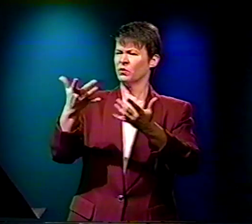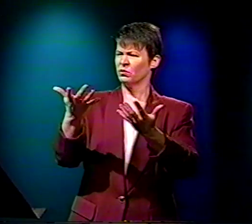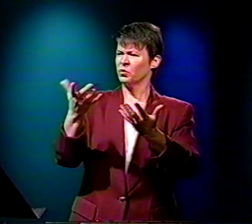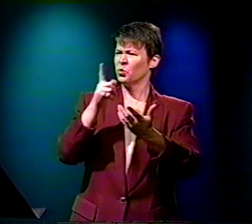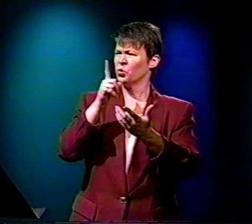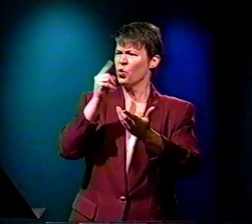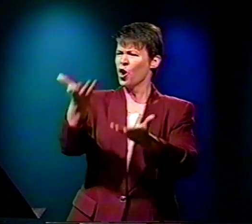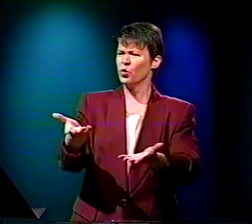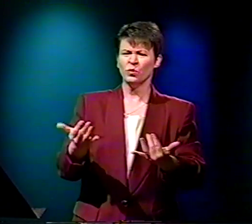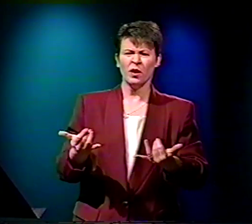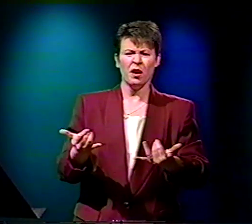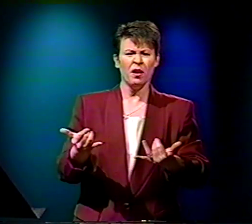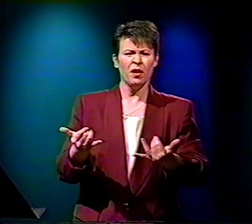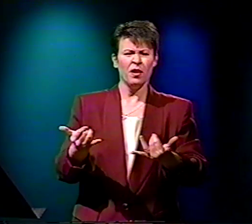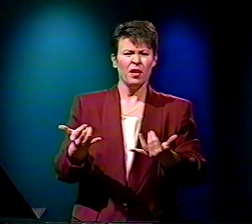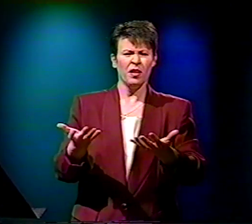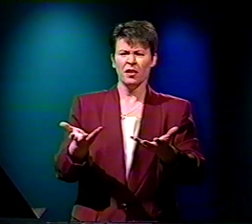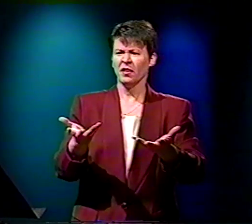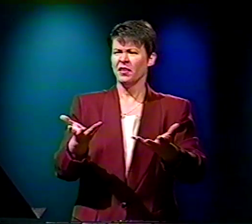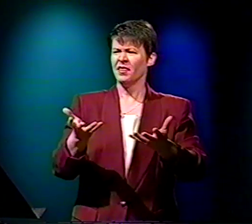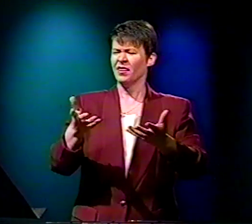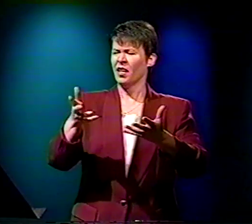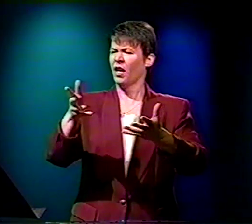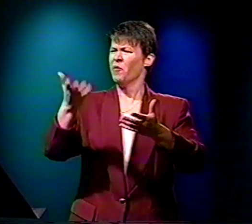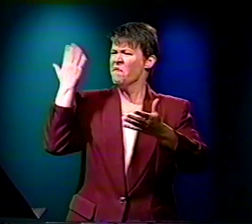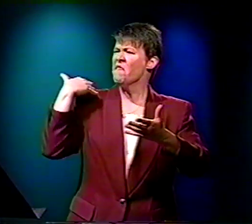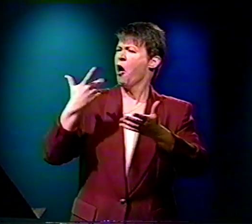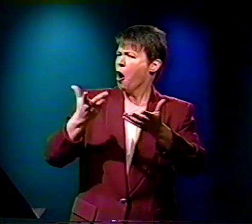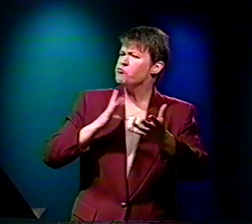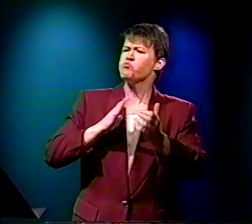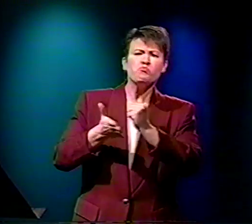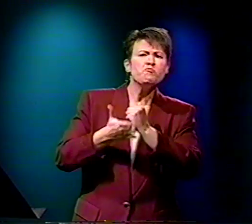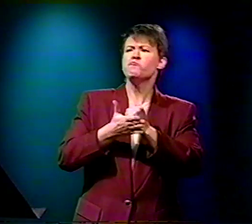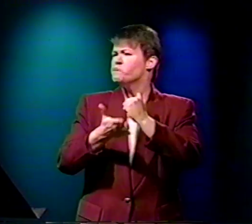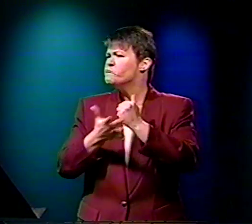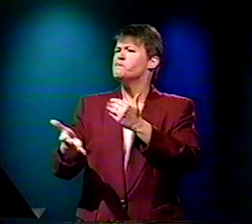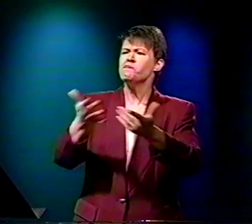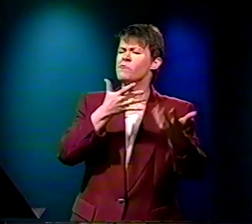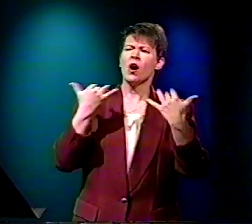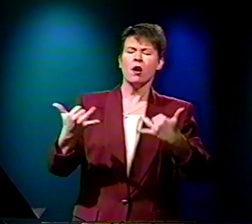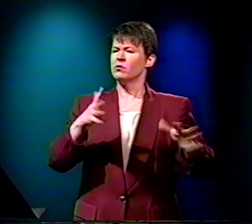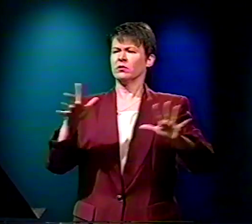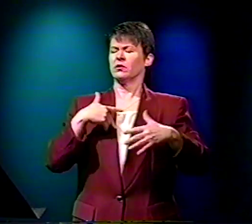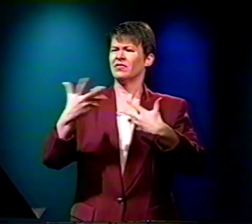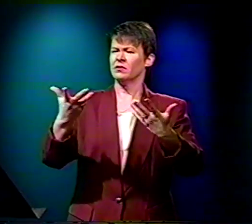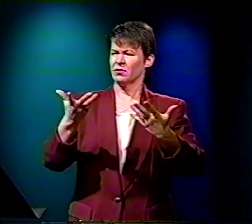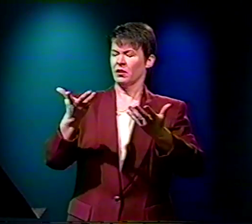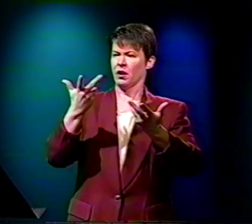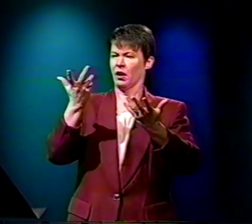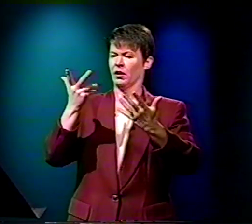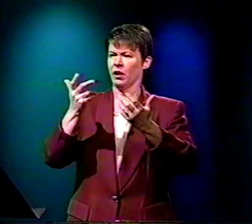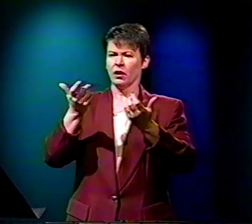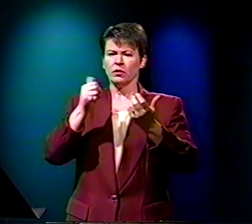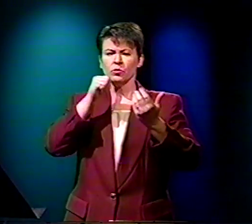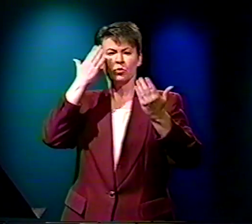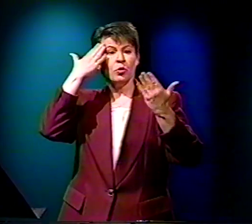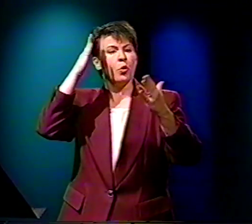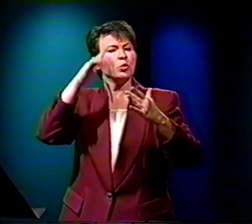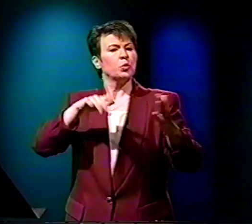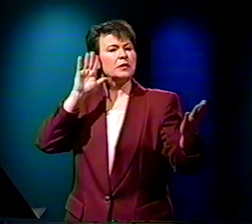shift. Who are you now? I mean, I remember the interpreter used to help me and everything, and now I don't even recognize, I